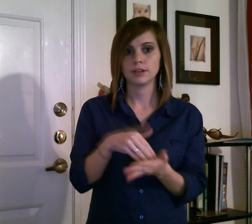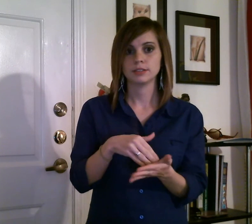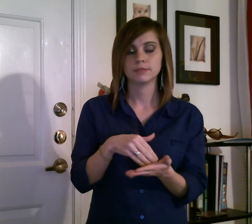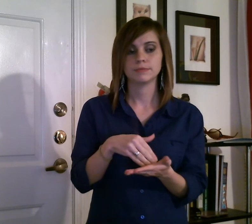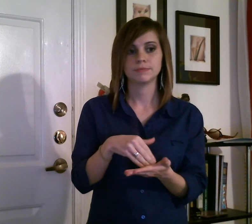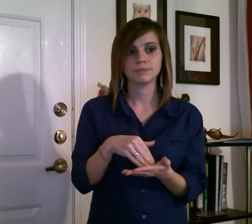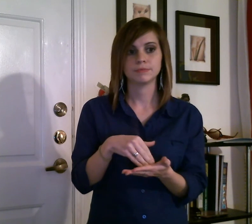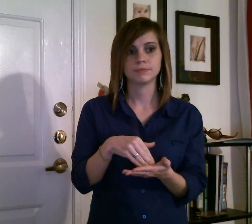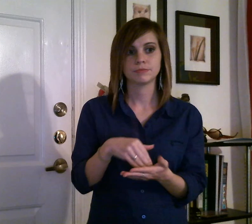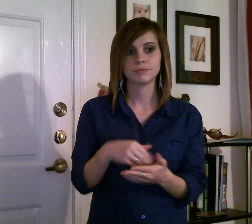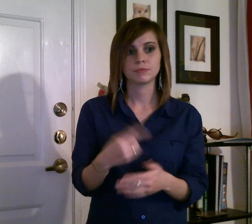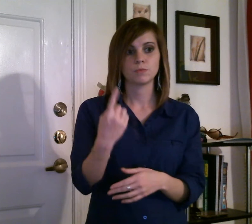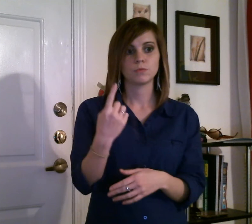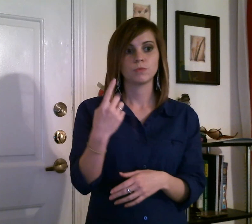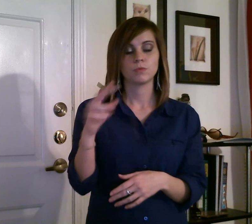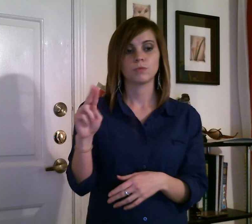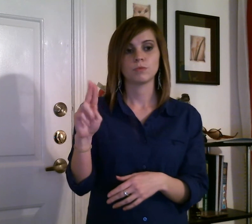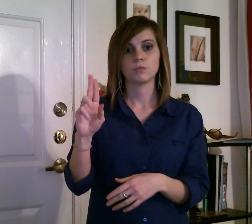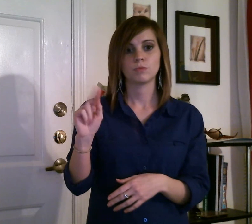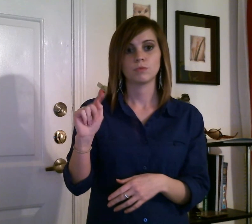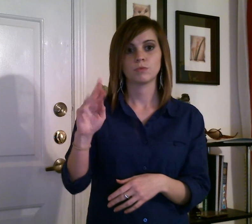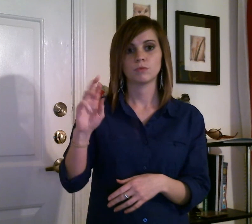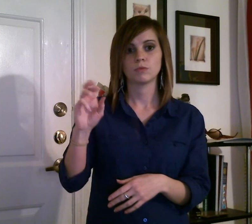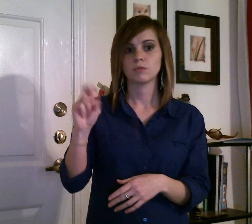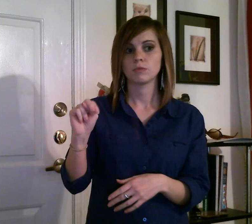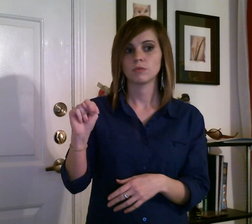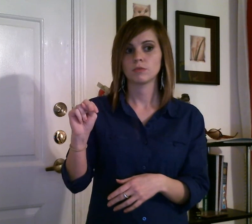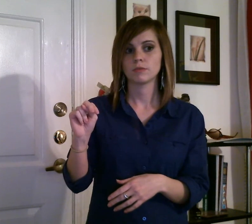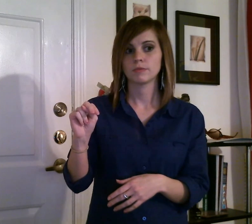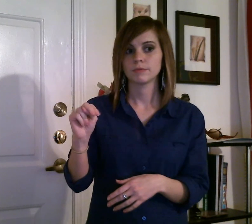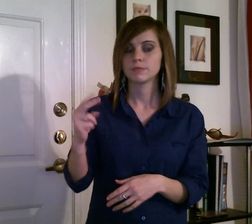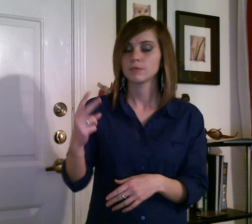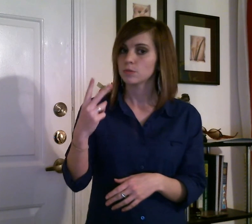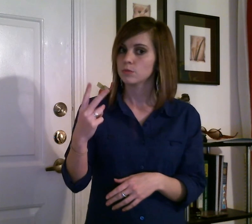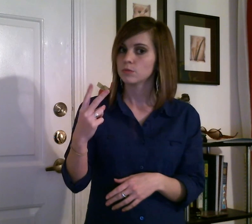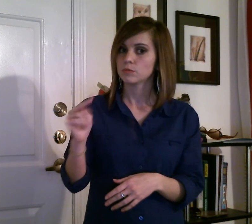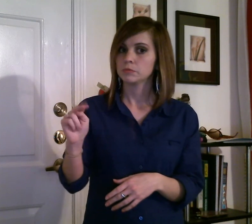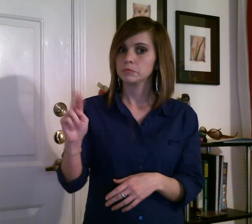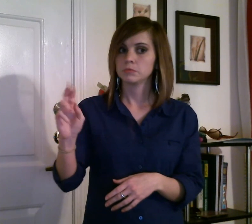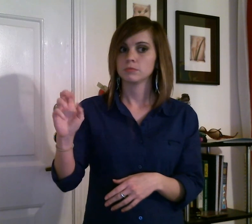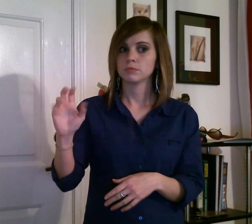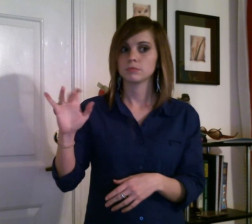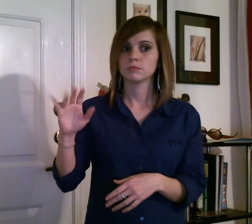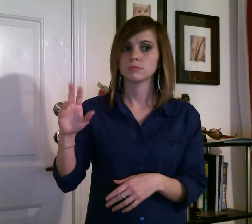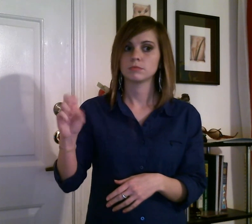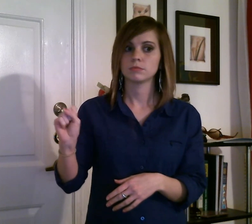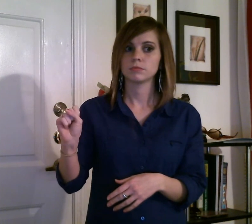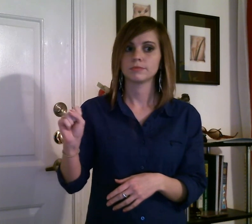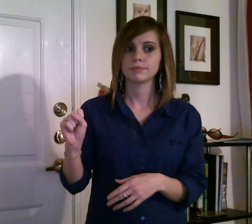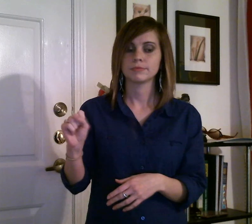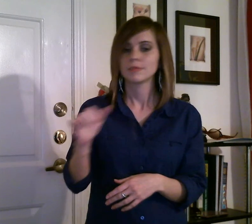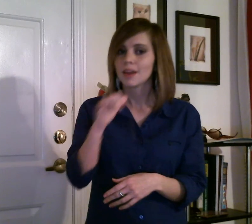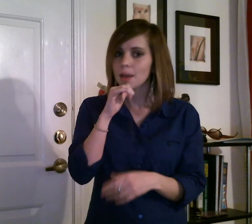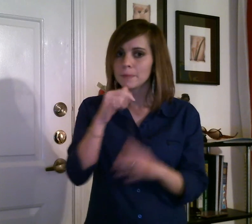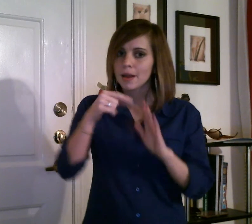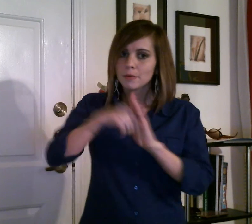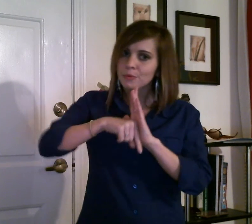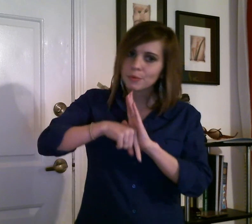1 neutron, 1 proton in its nucleus, 2 nucleons, and then that eventually gets fused, and I'm not going into the detail of the reaction, into